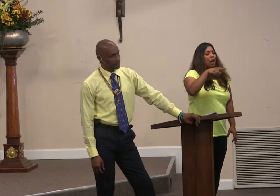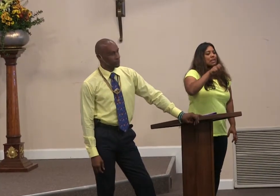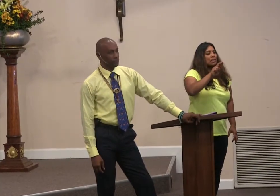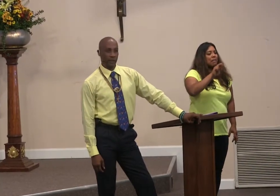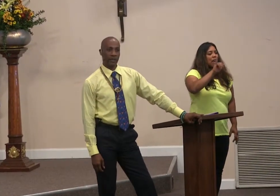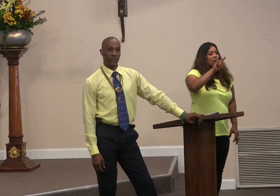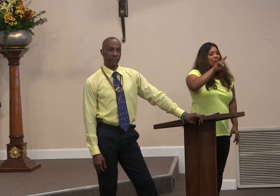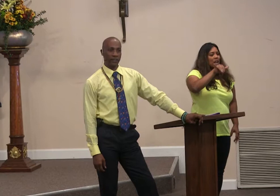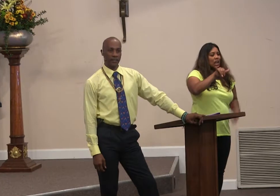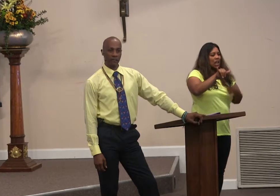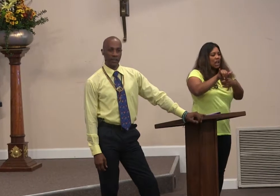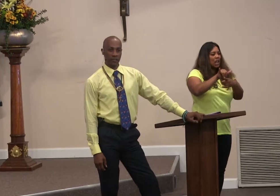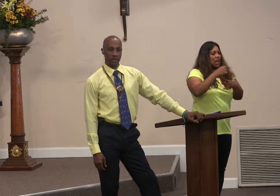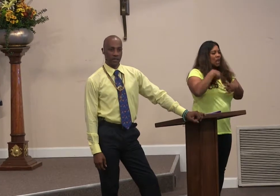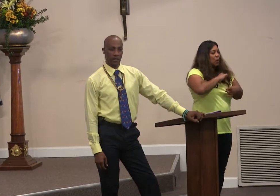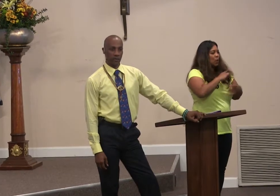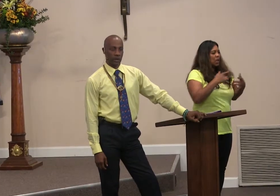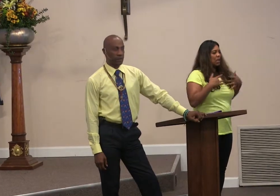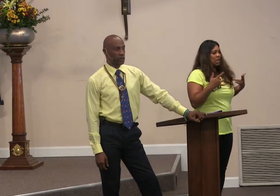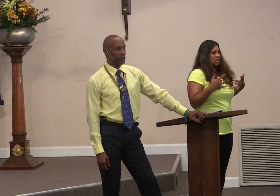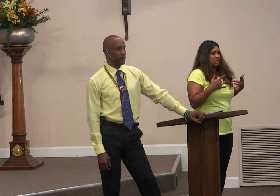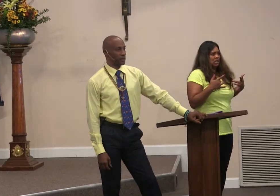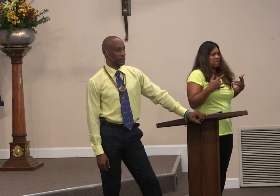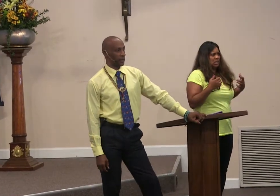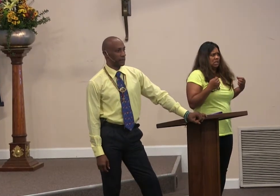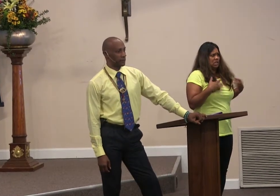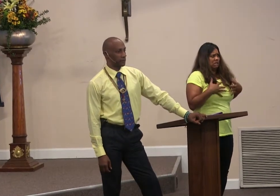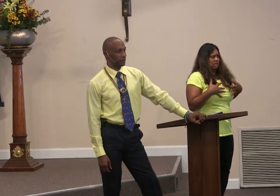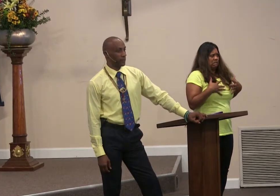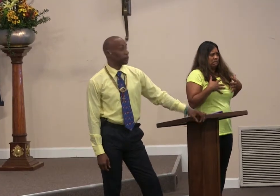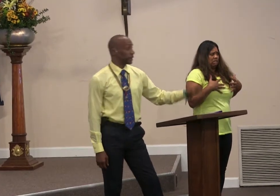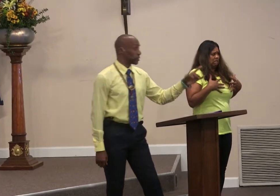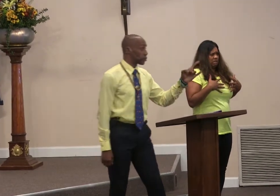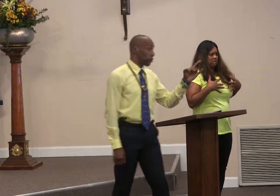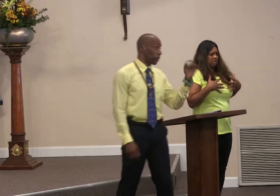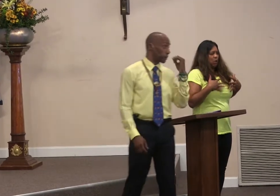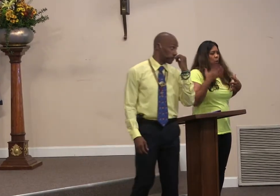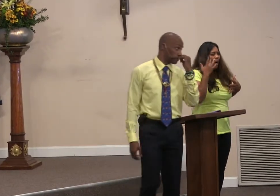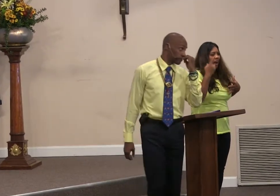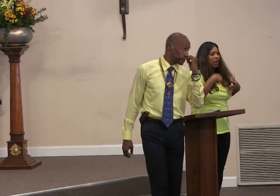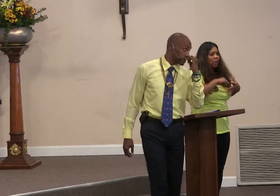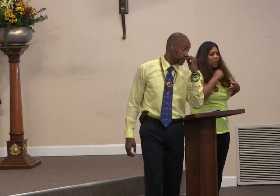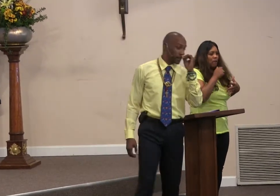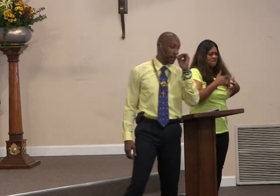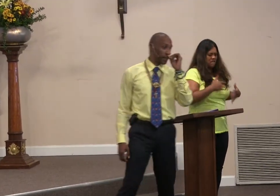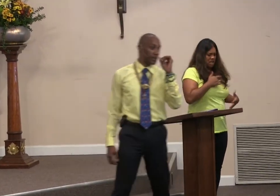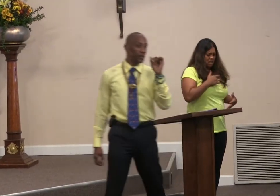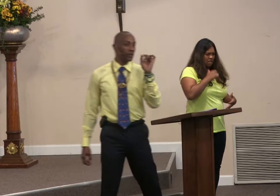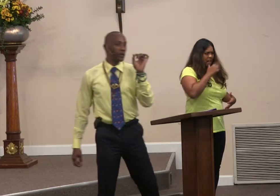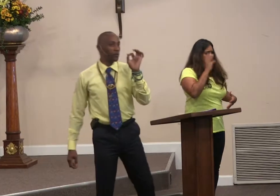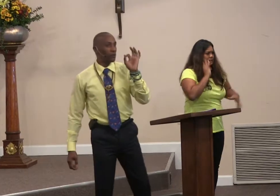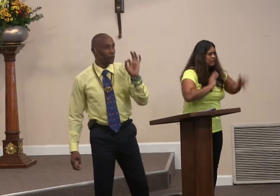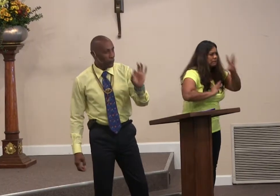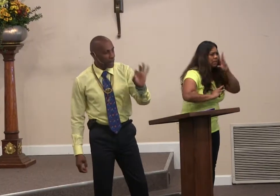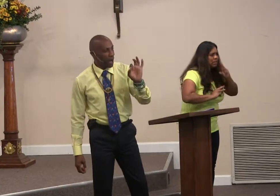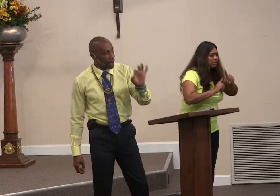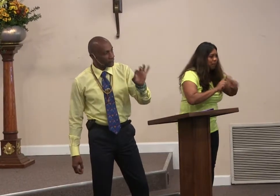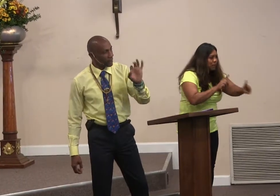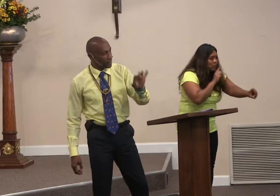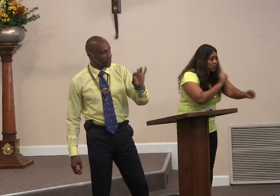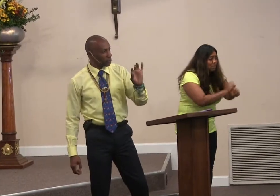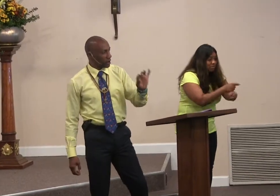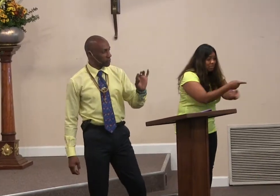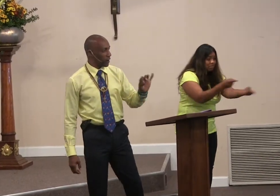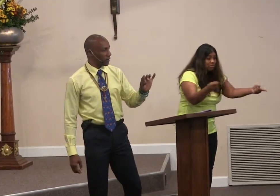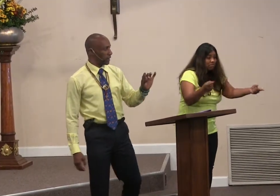because we don't feel it, we don't see it, we're not experiencing it. But yes, you are. See, the thing is, we